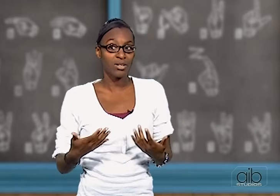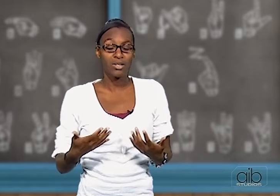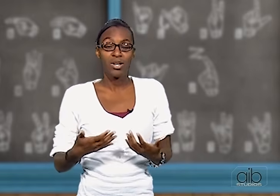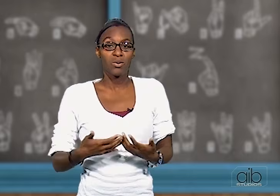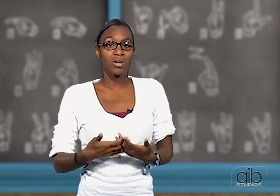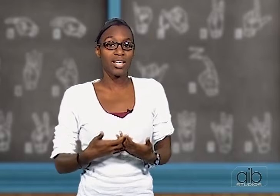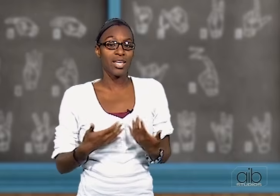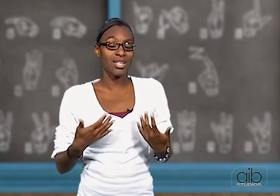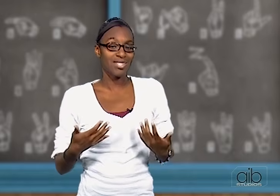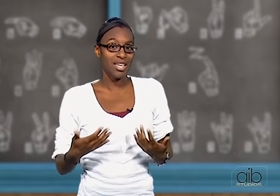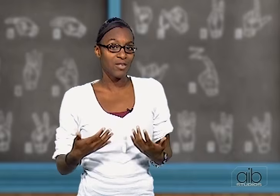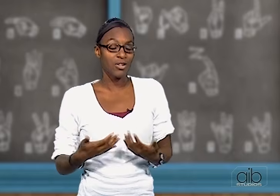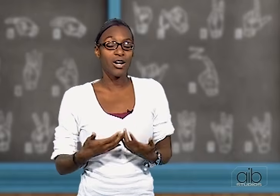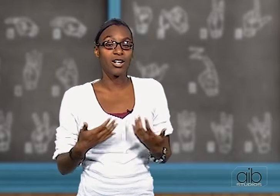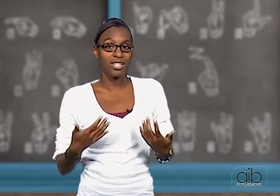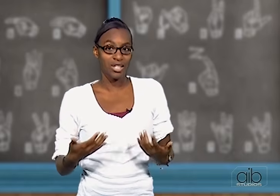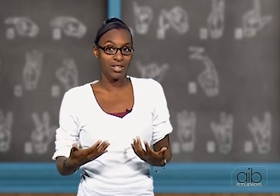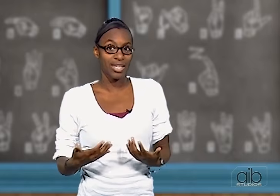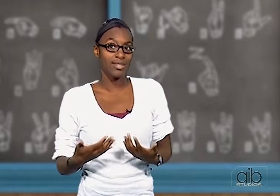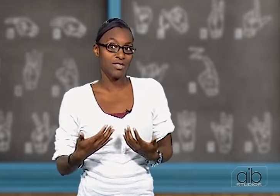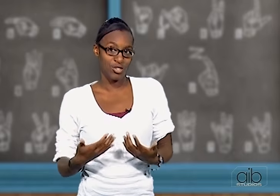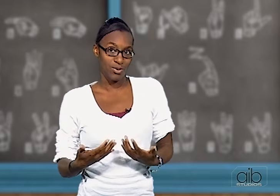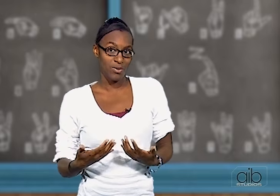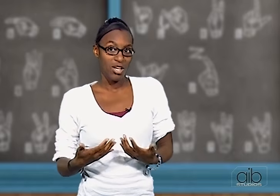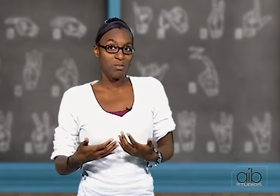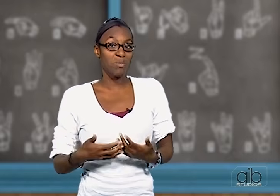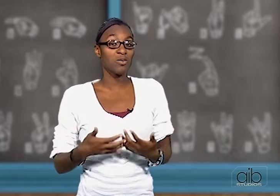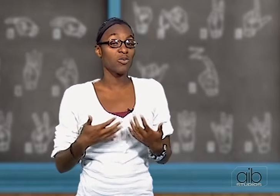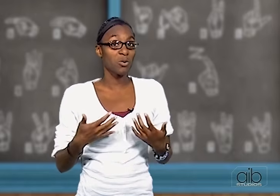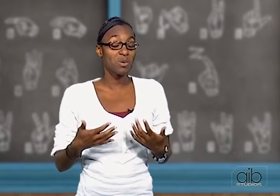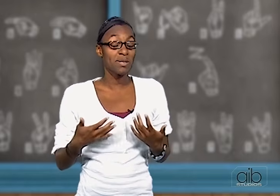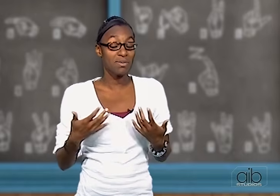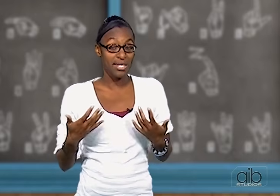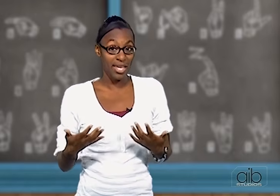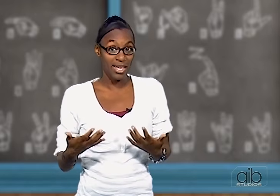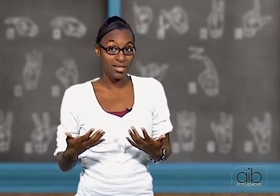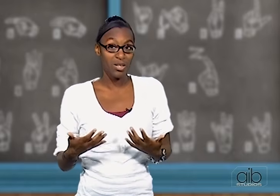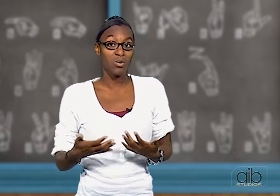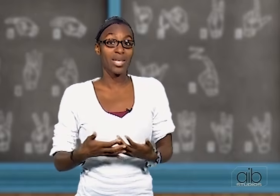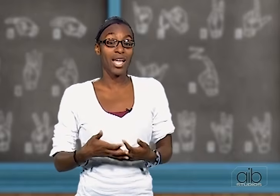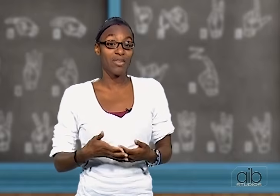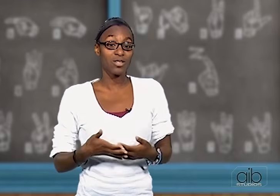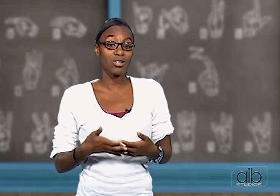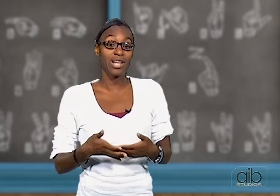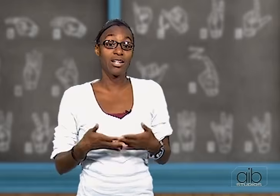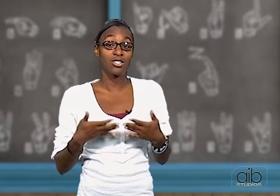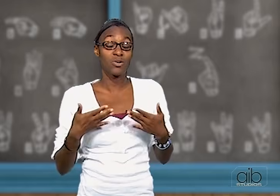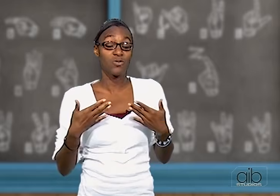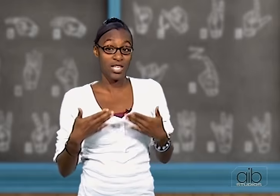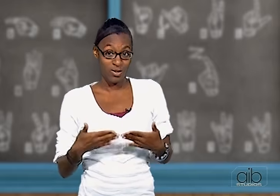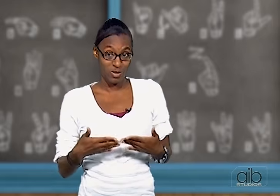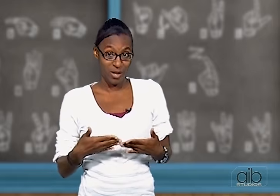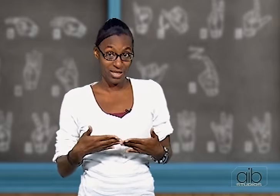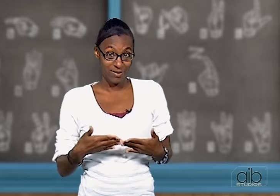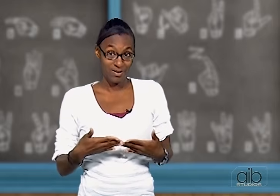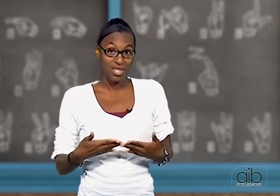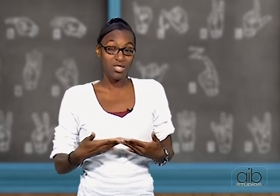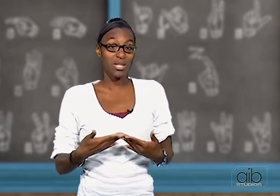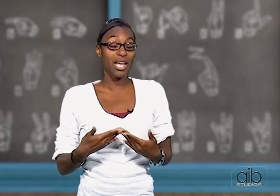encounter with a deaf or hard of hearing individual. But before we begin, we have to learn how to do finger spelling. So we got to